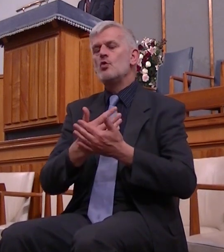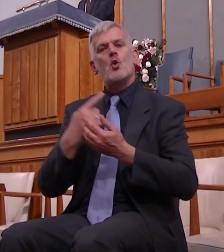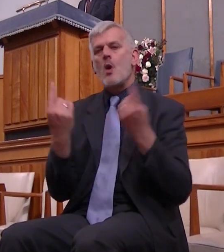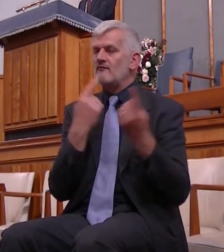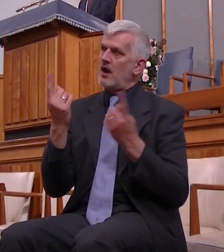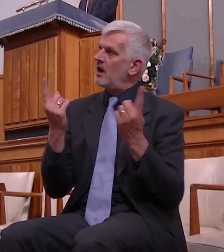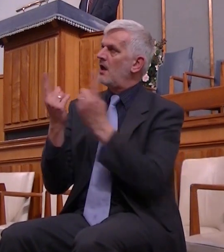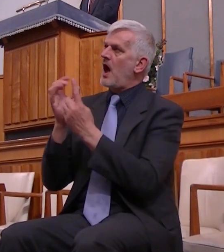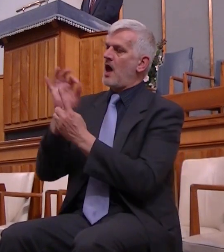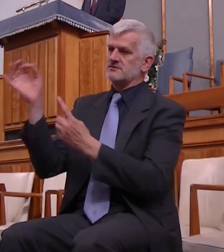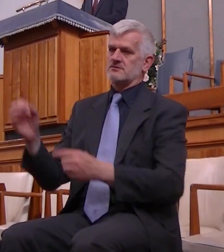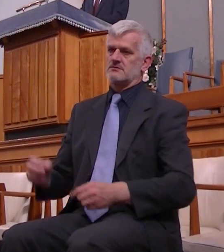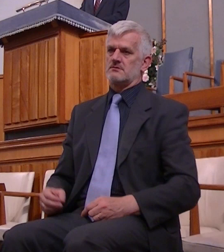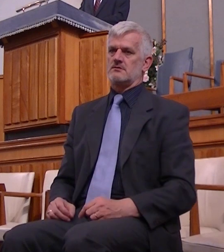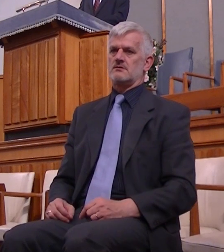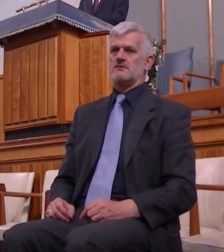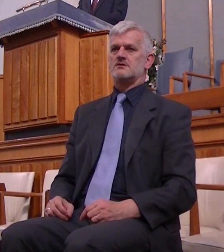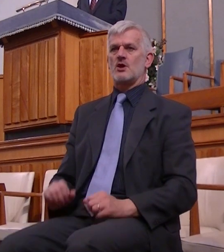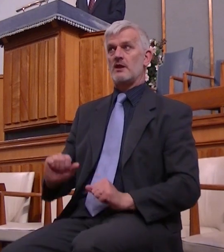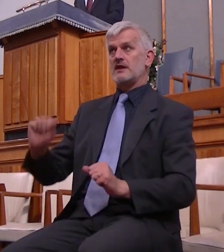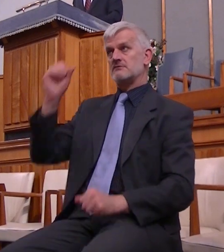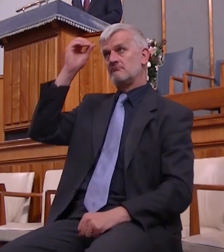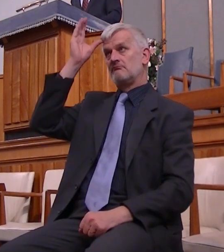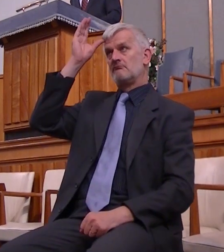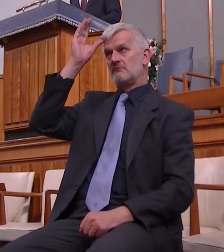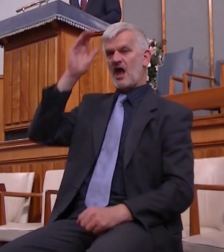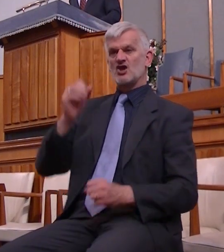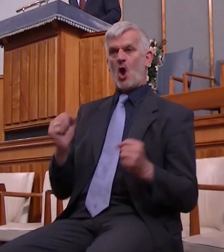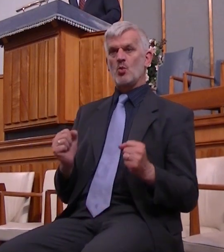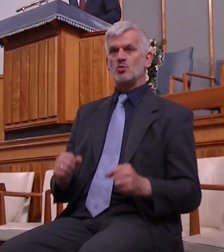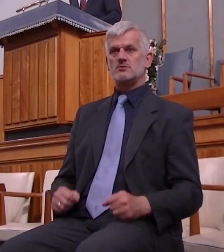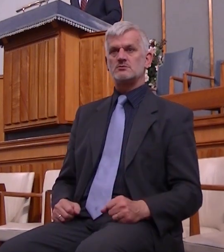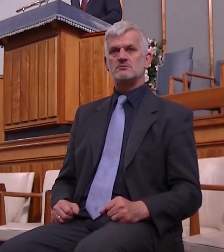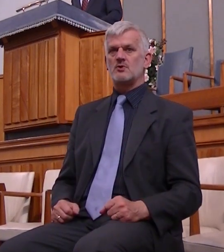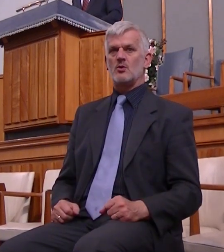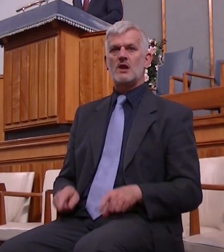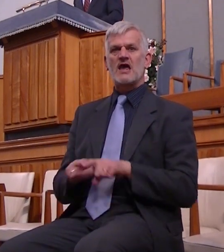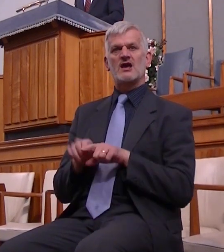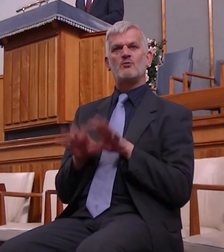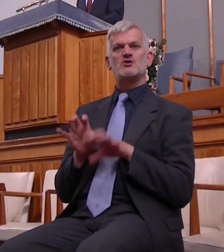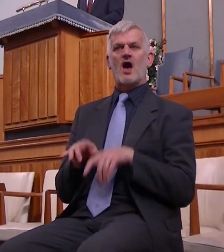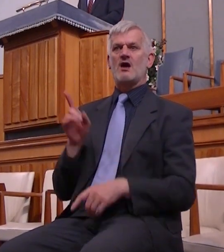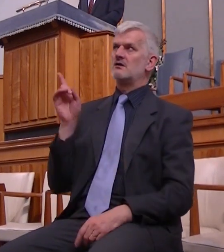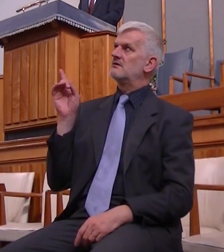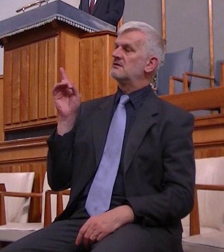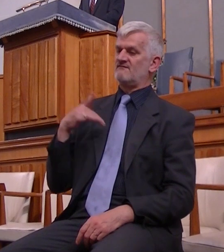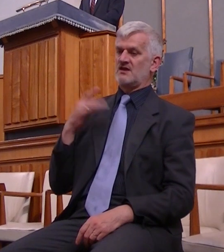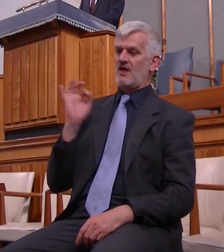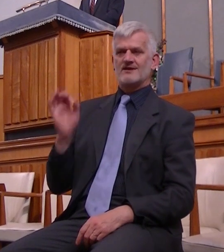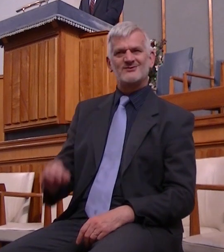It's a concerned knowledge. God is not a gigantic computer with no